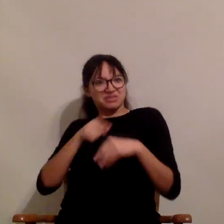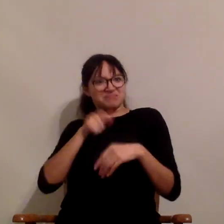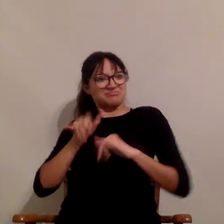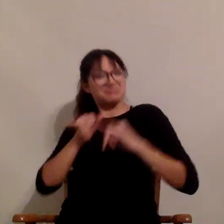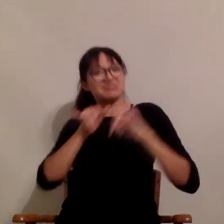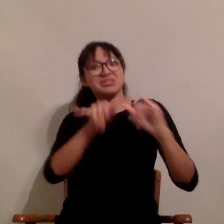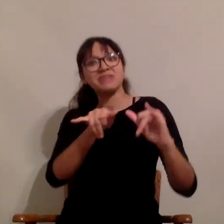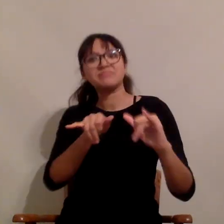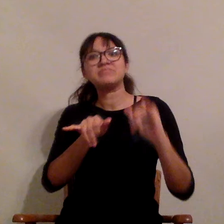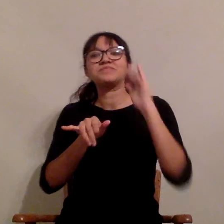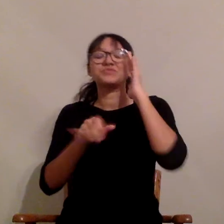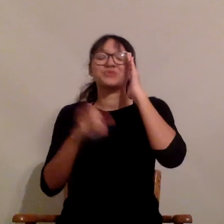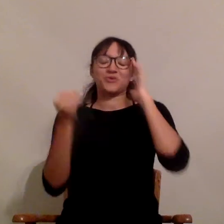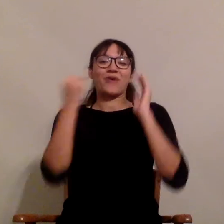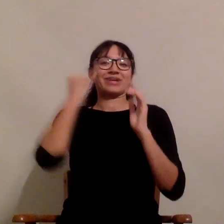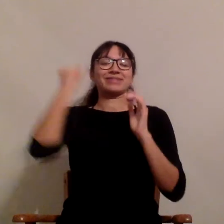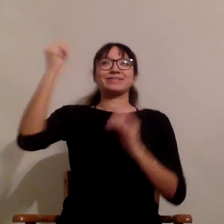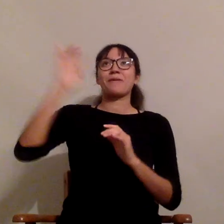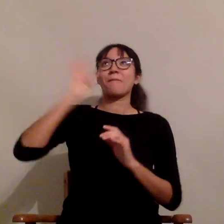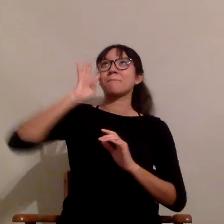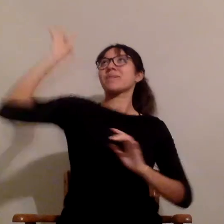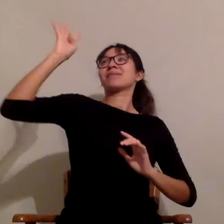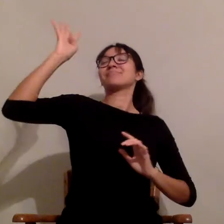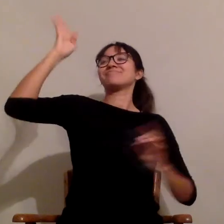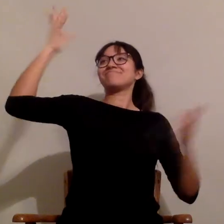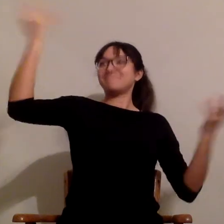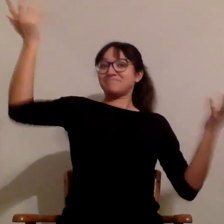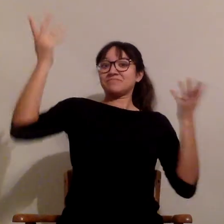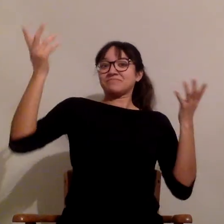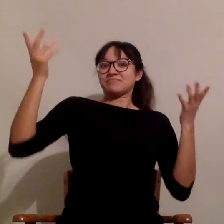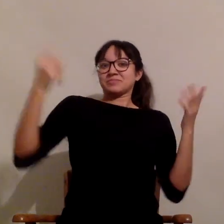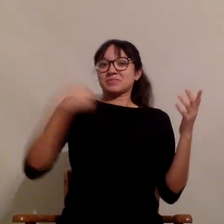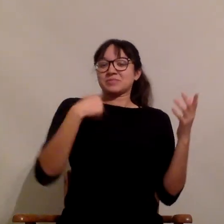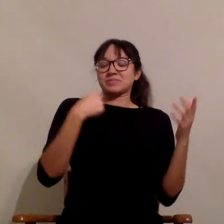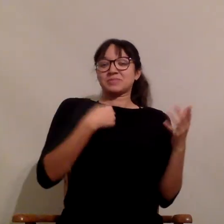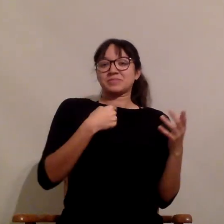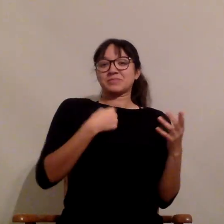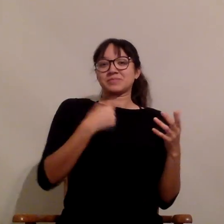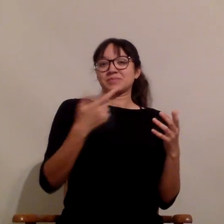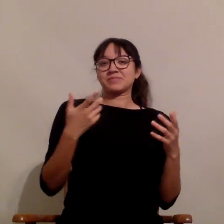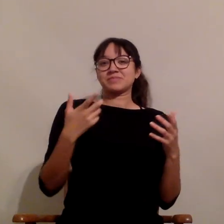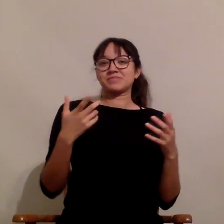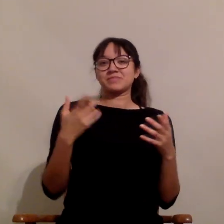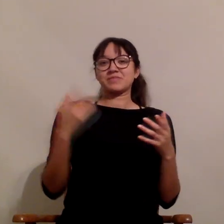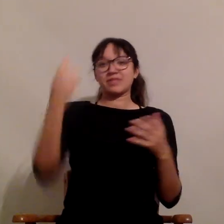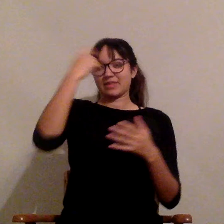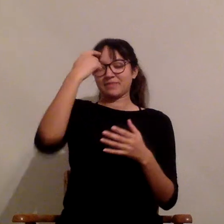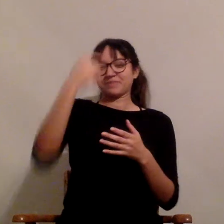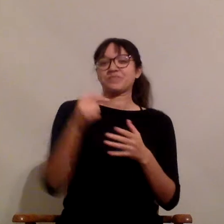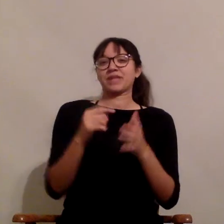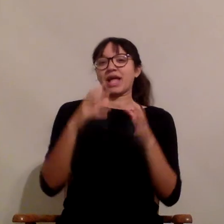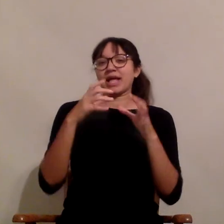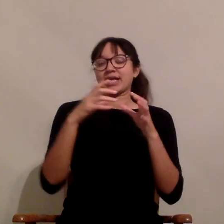born. I hypothesized that cancer cells are able to communicate with each other and coordinate their